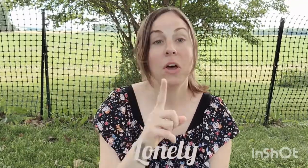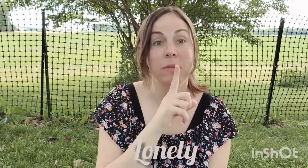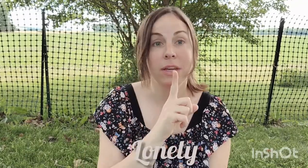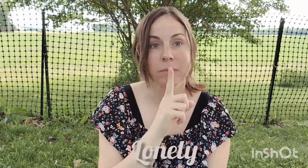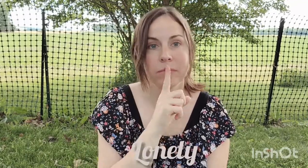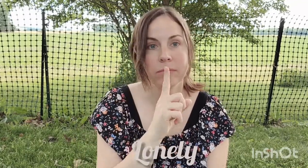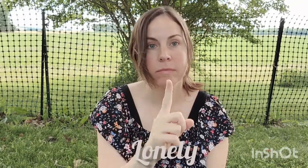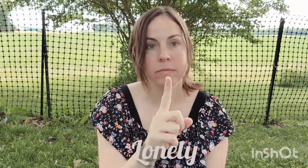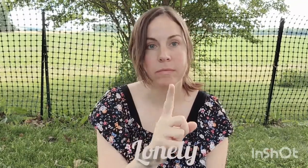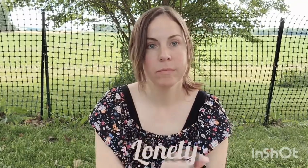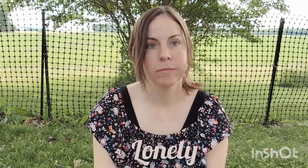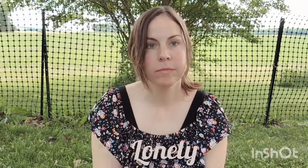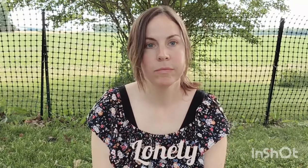Lonely.